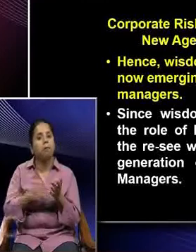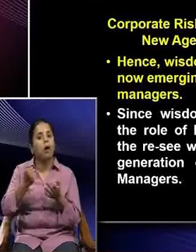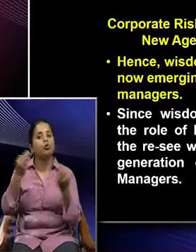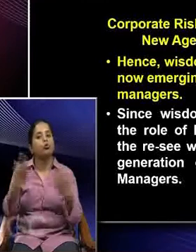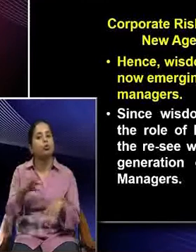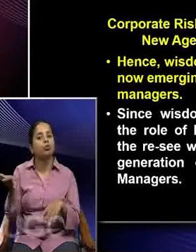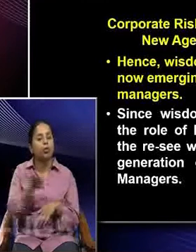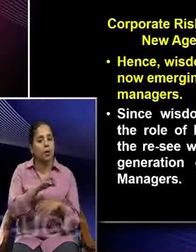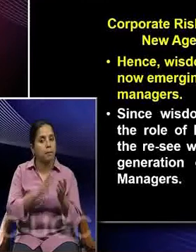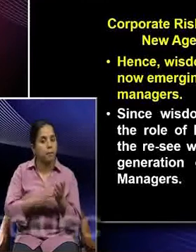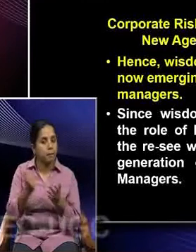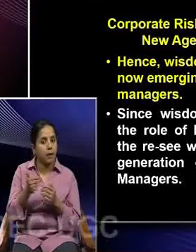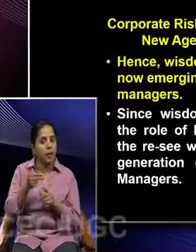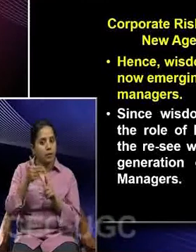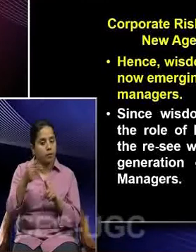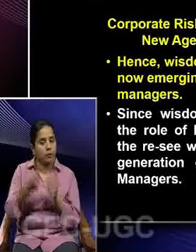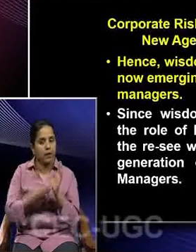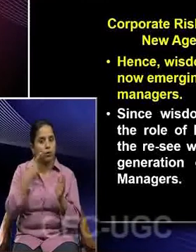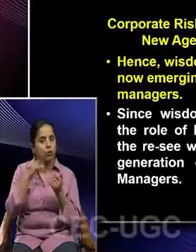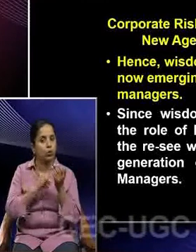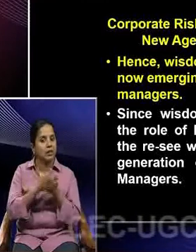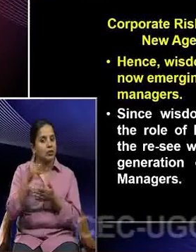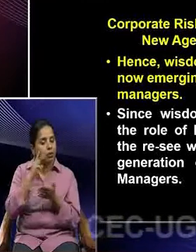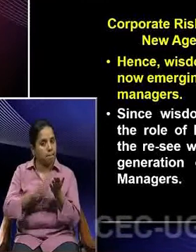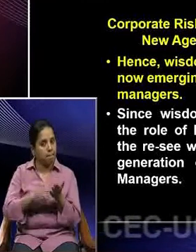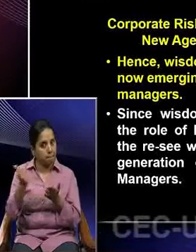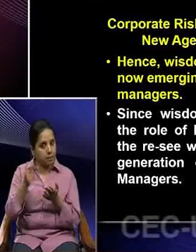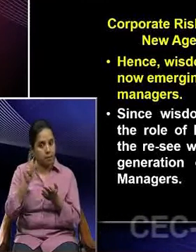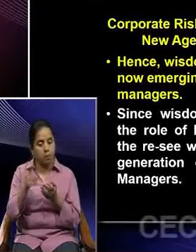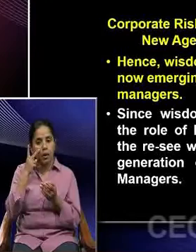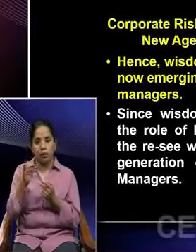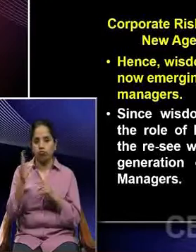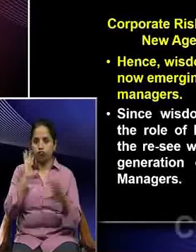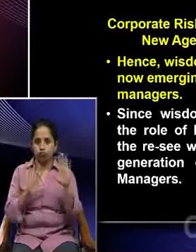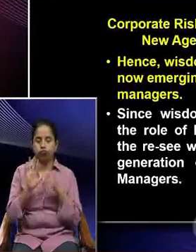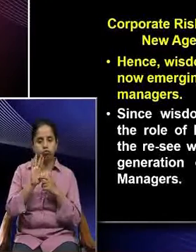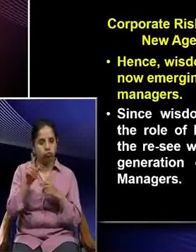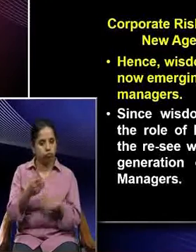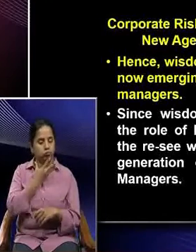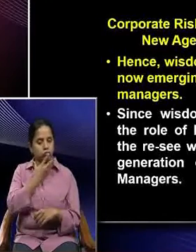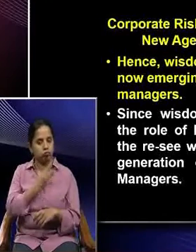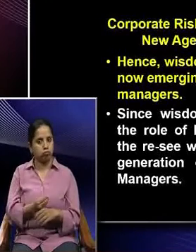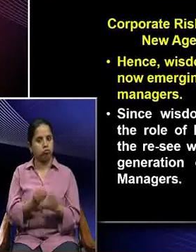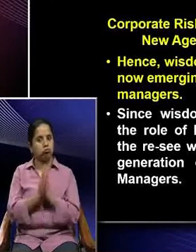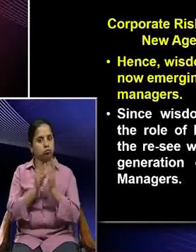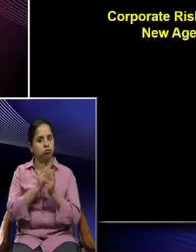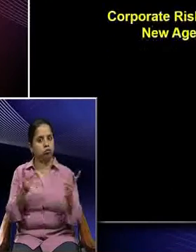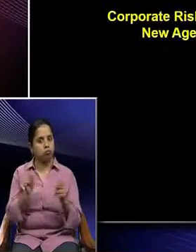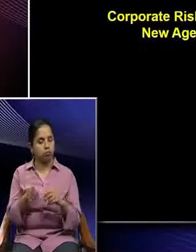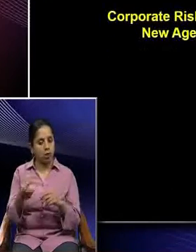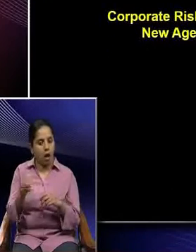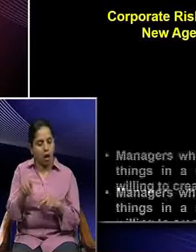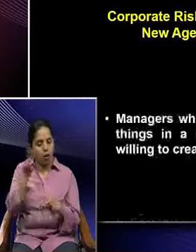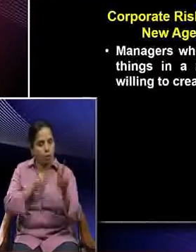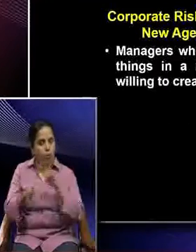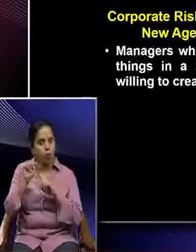the managers which are called as Rishi managers. They have to act as a saint. They have to basically have a re-look